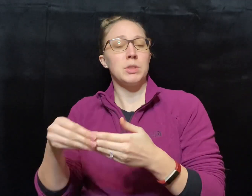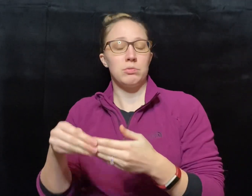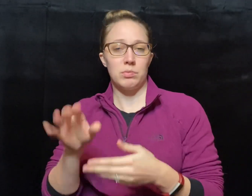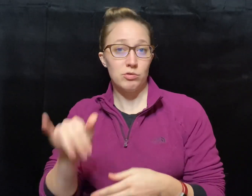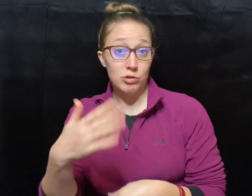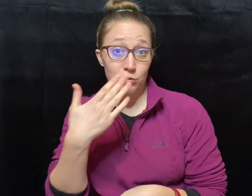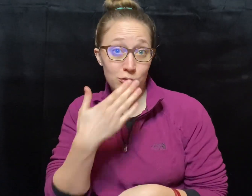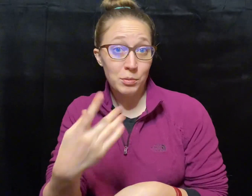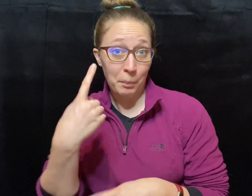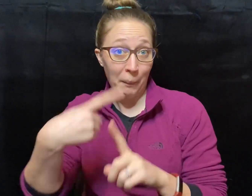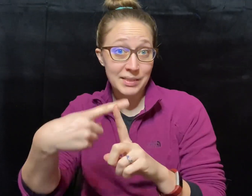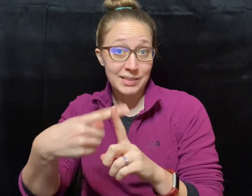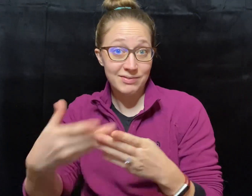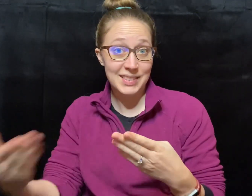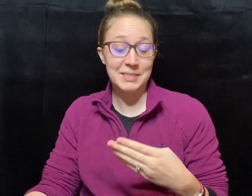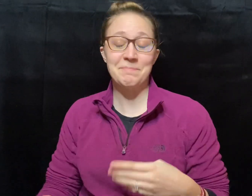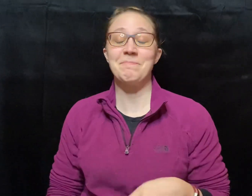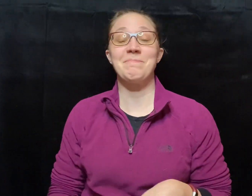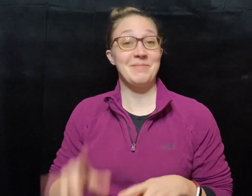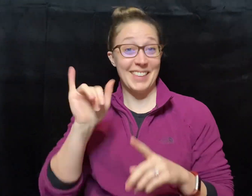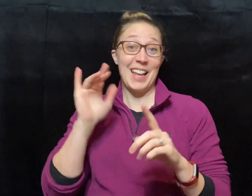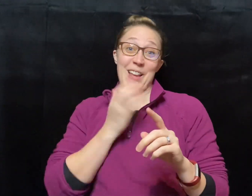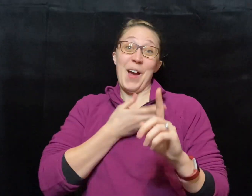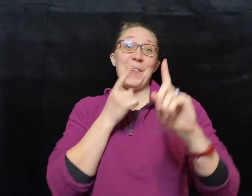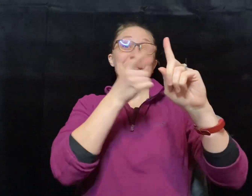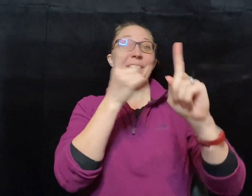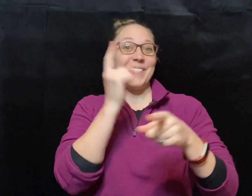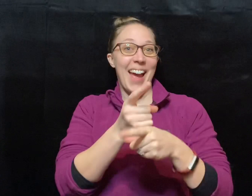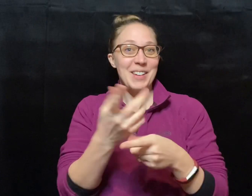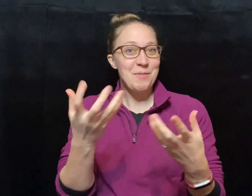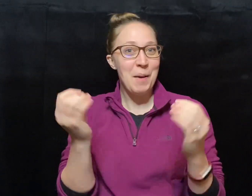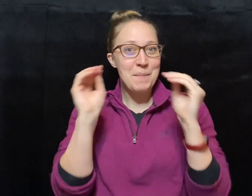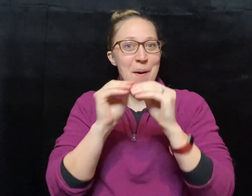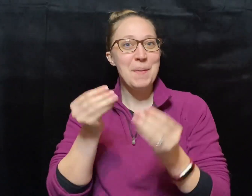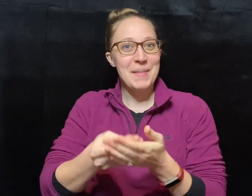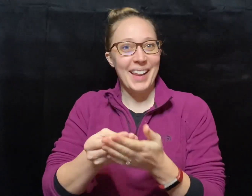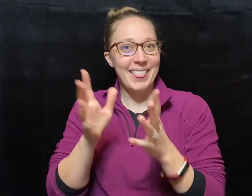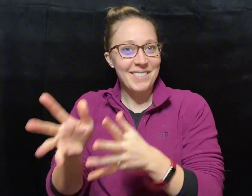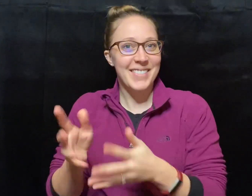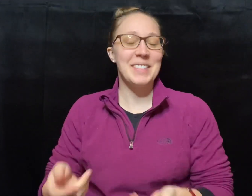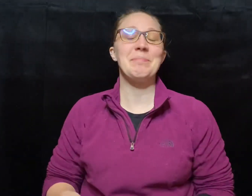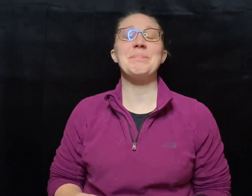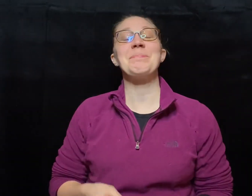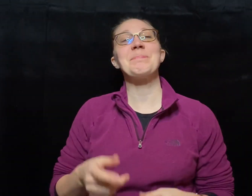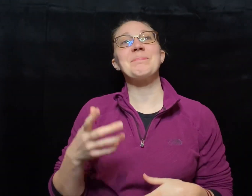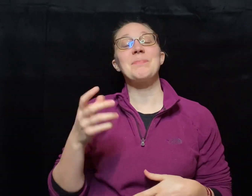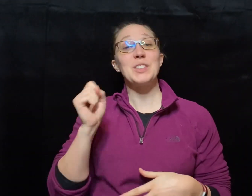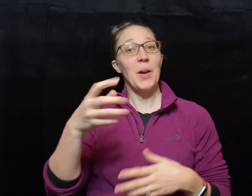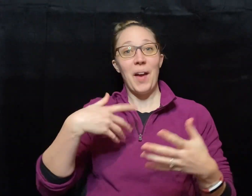a little bit more flexibility with my budget, which is a good thing, right? That's kind of our goal, is we always want a little bit more money left